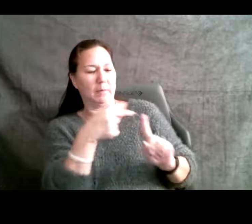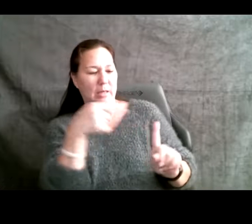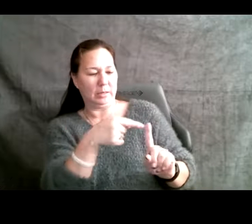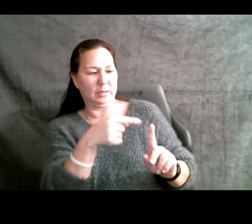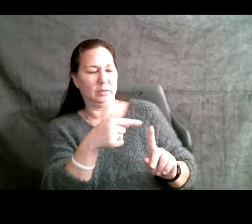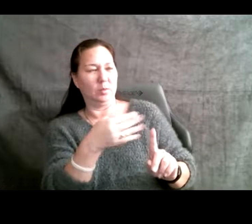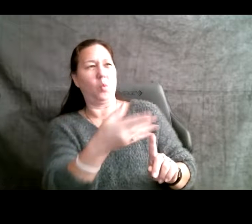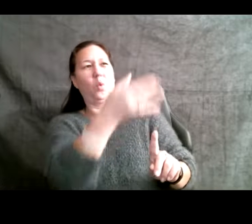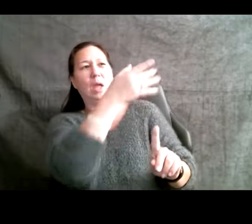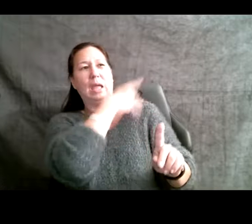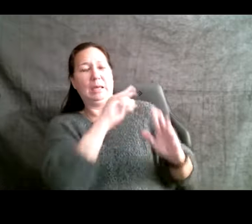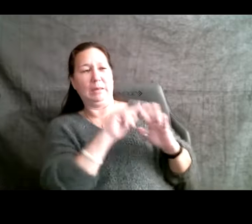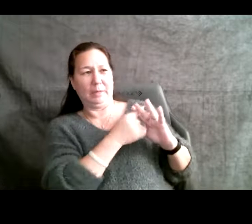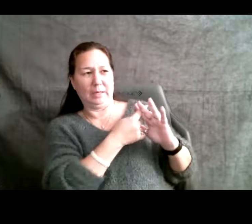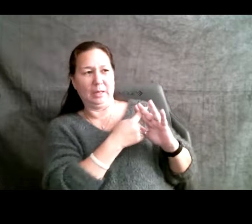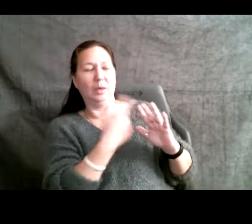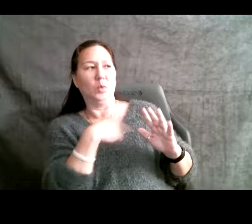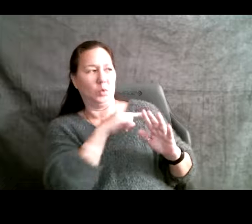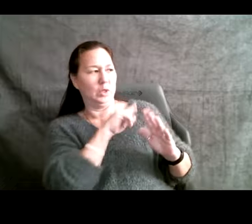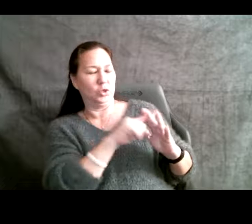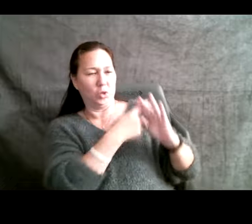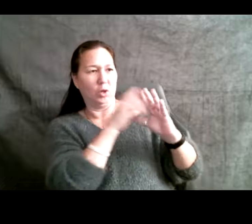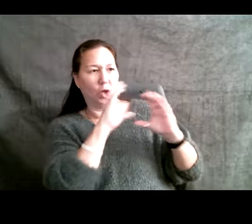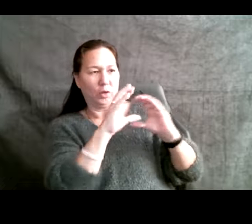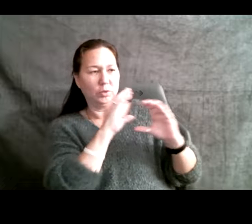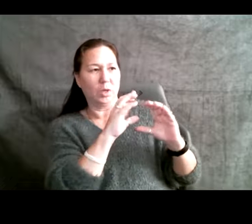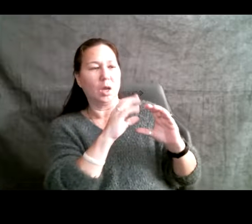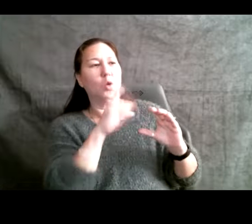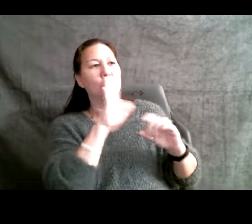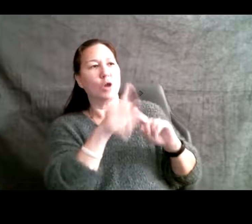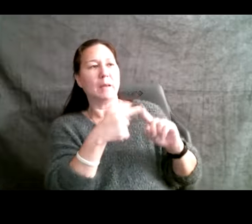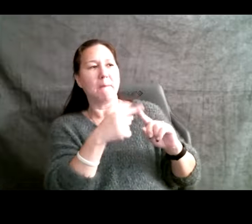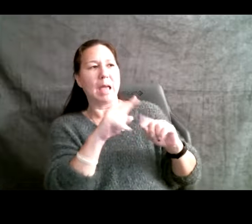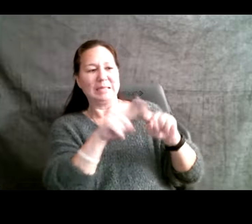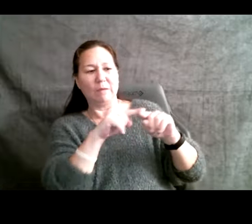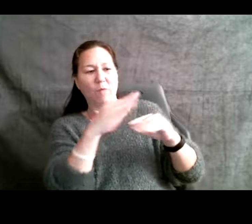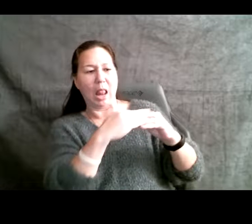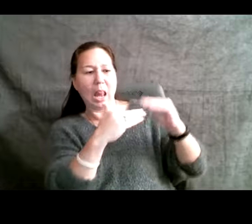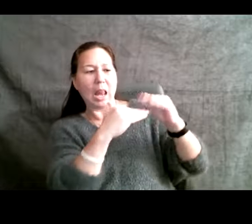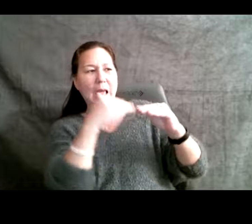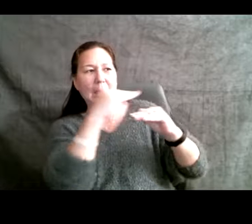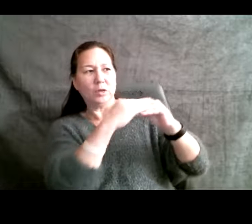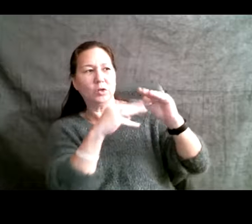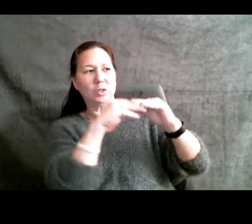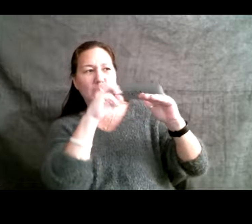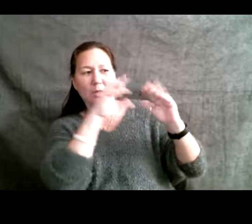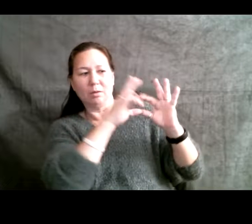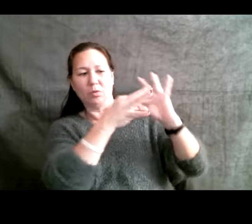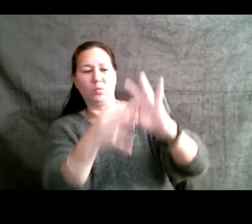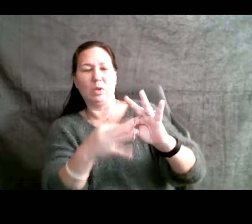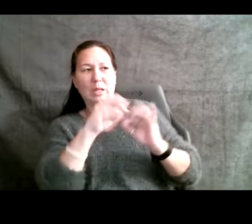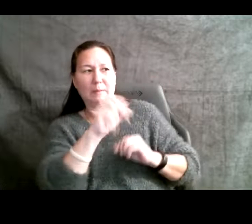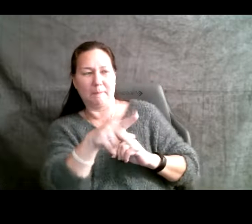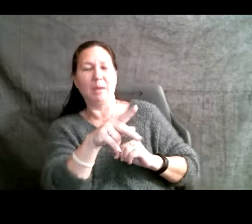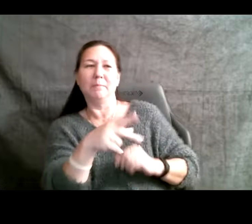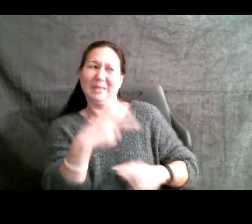the conversations, and we had talked about sort of layers for the maps that sort of identify, but even that's difficult, like Chief